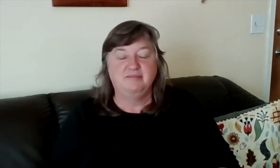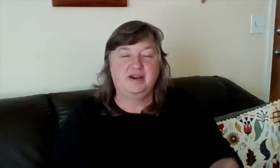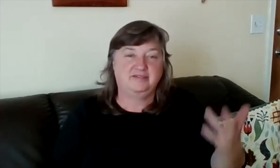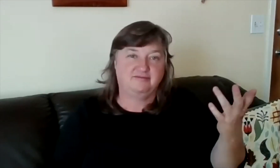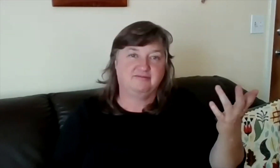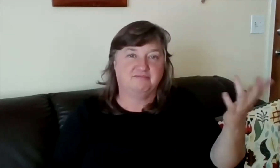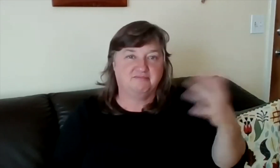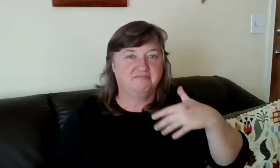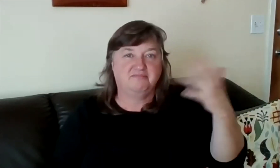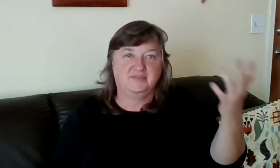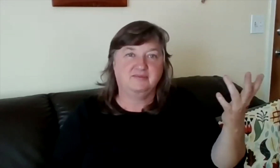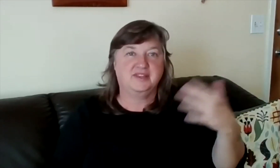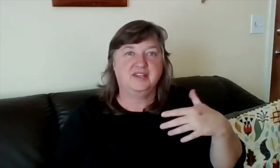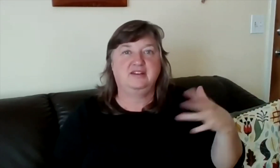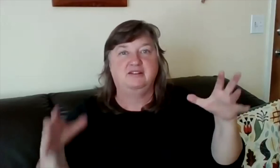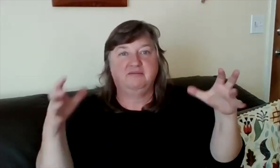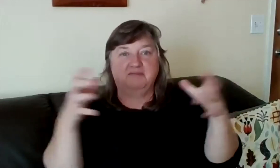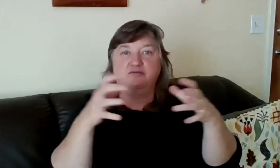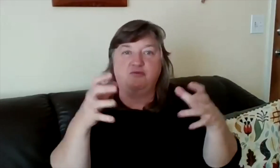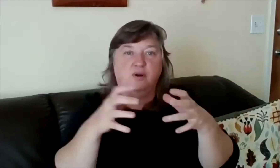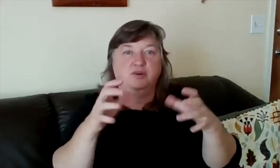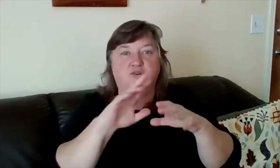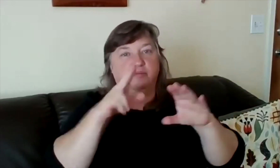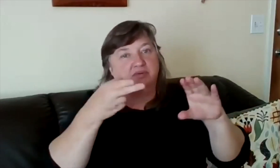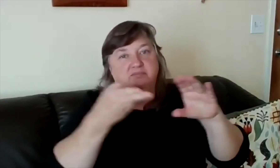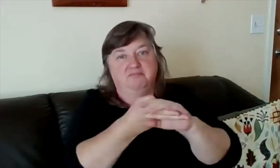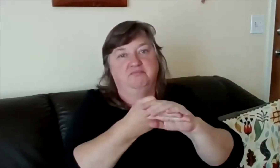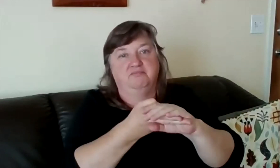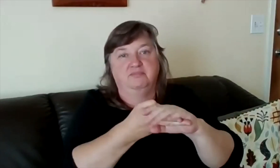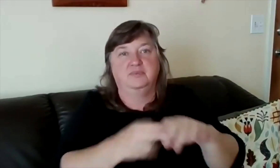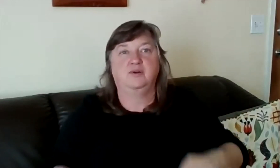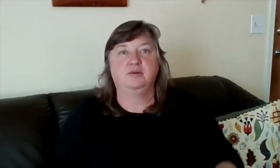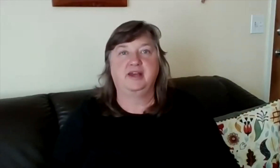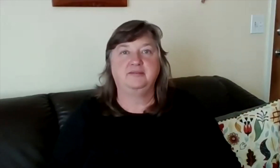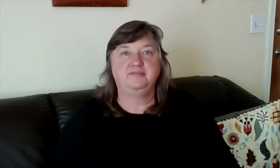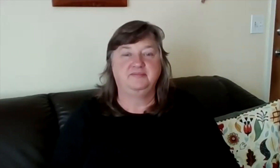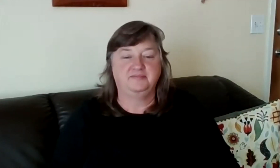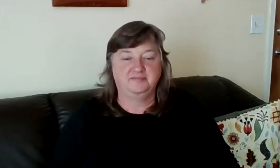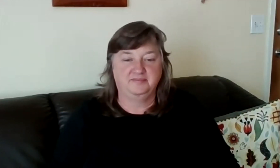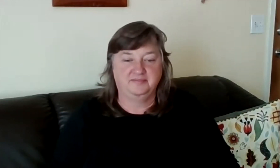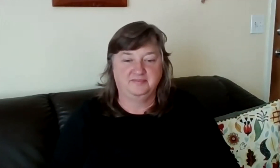But within an informal group, going to bed.